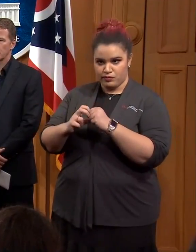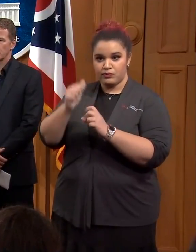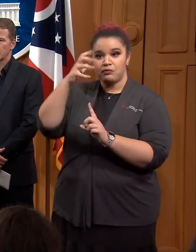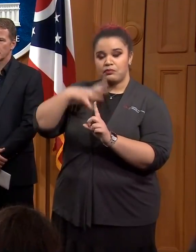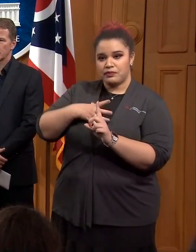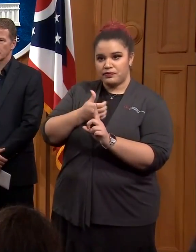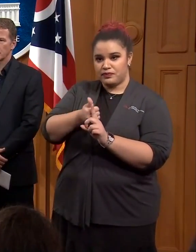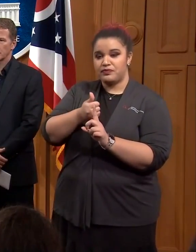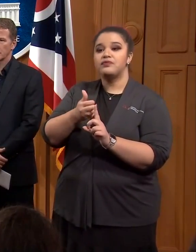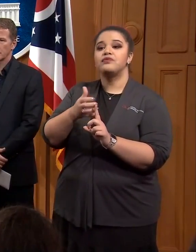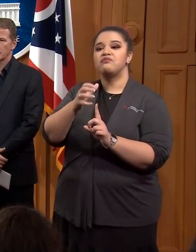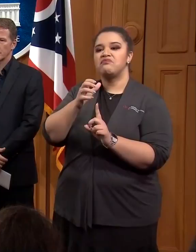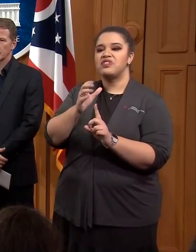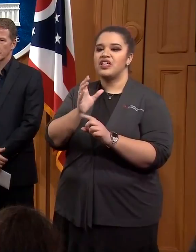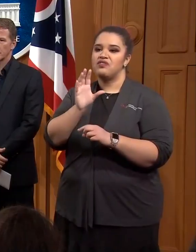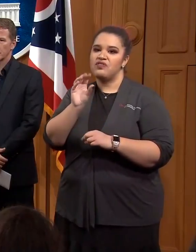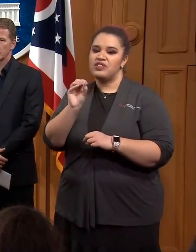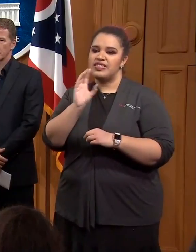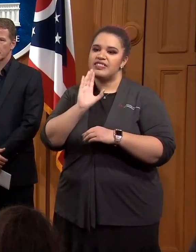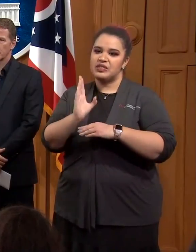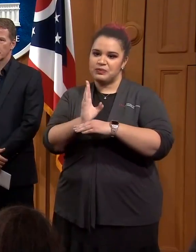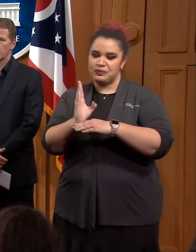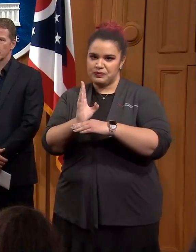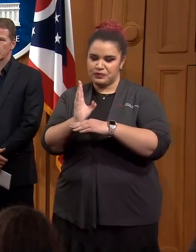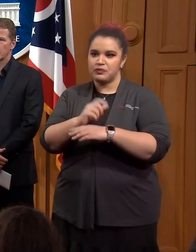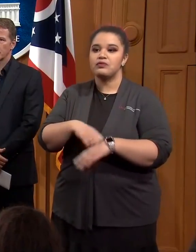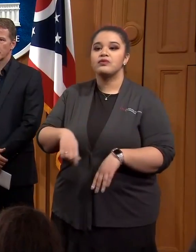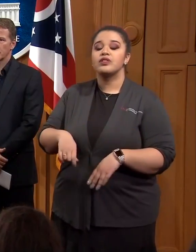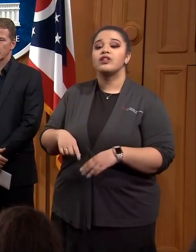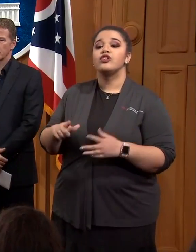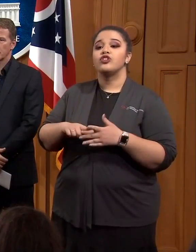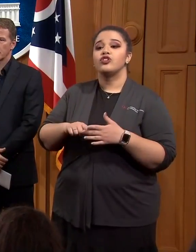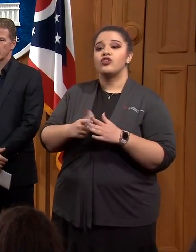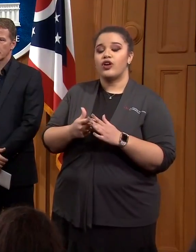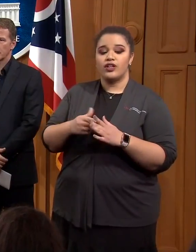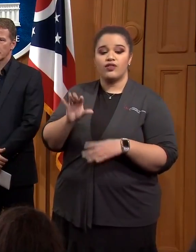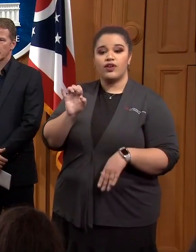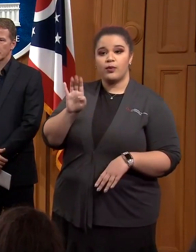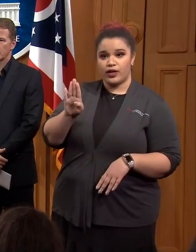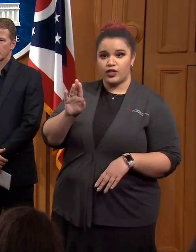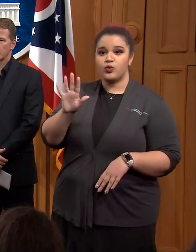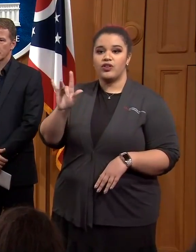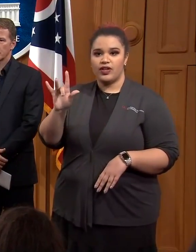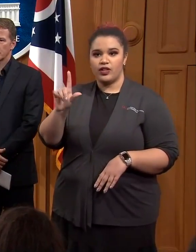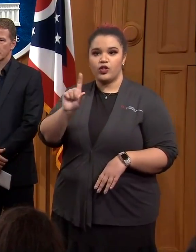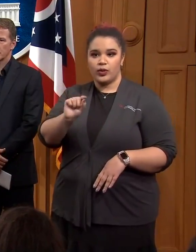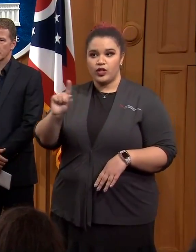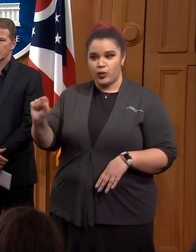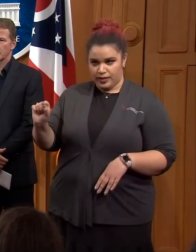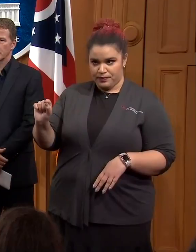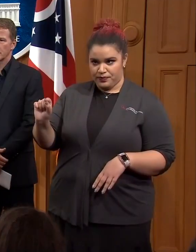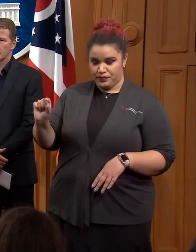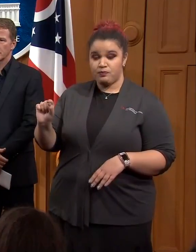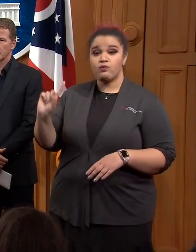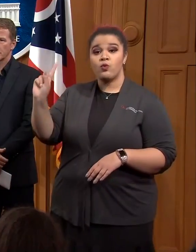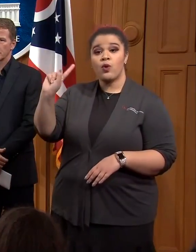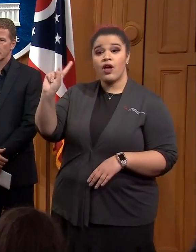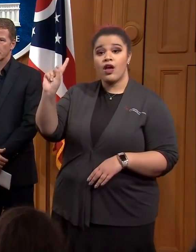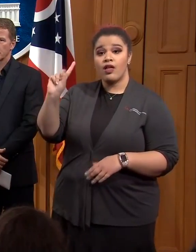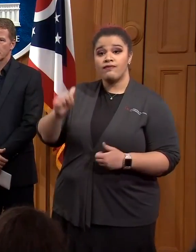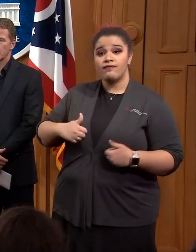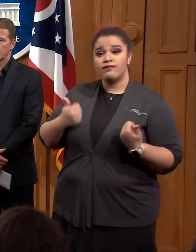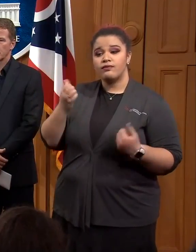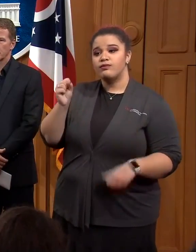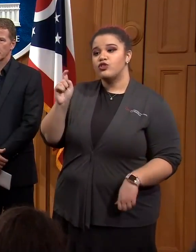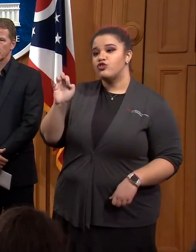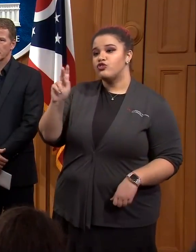illness onset was February 25th of 2020. This is a positive case from Stark County